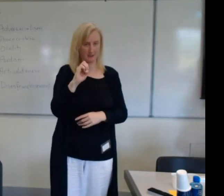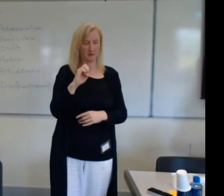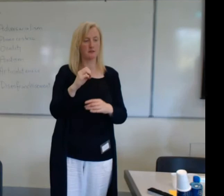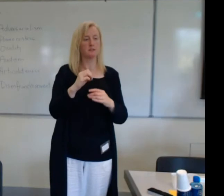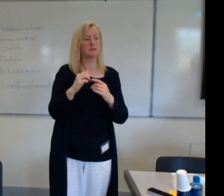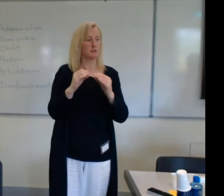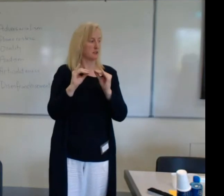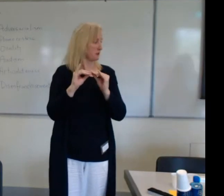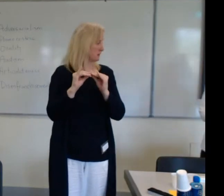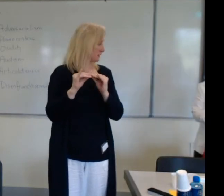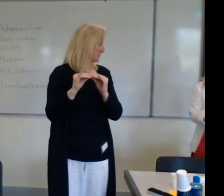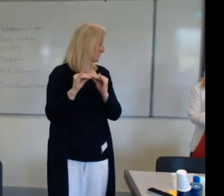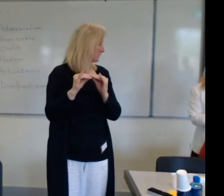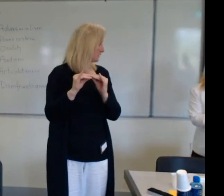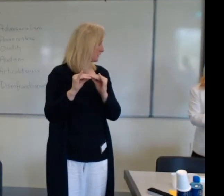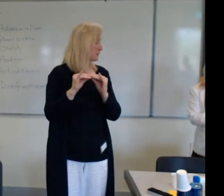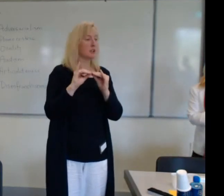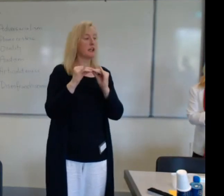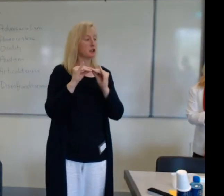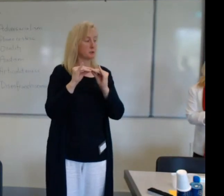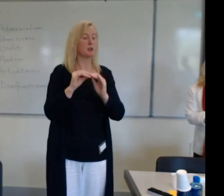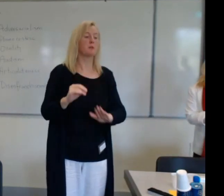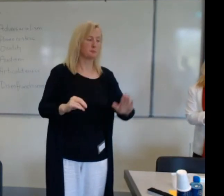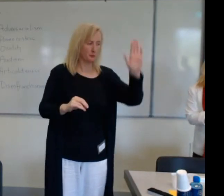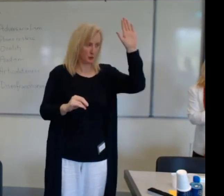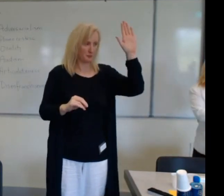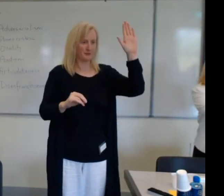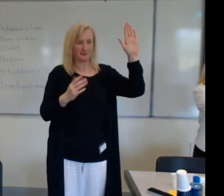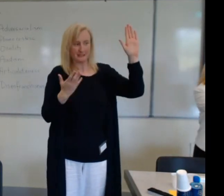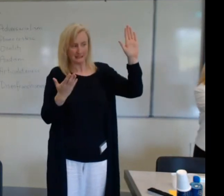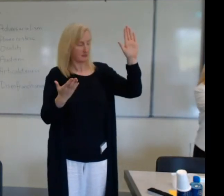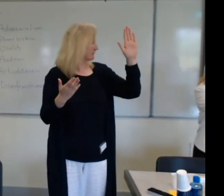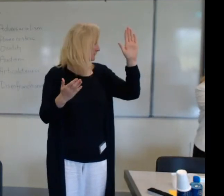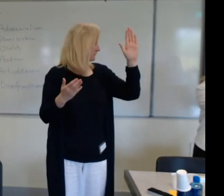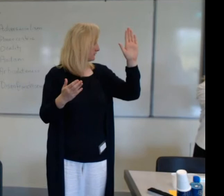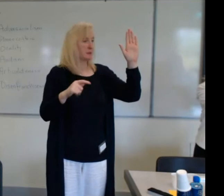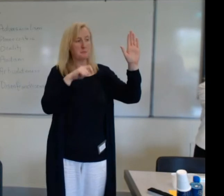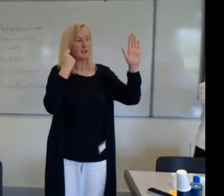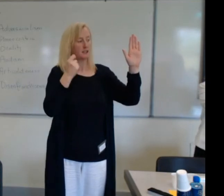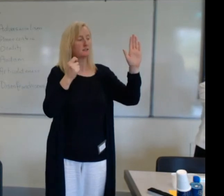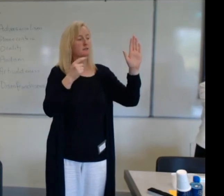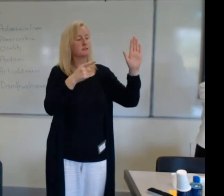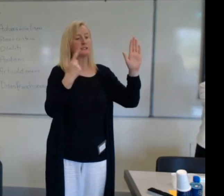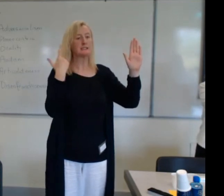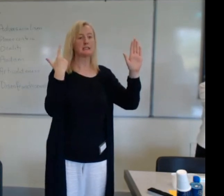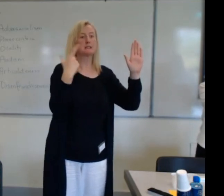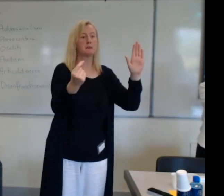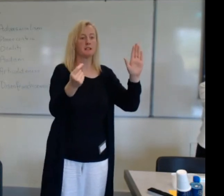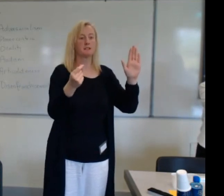very appropriately put their hand up because there was an issue around the speed and the complexity of the